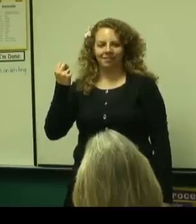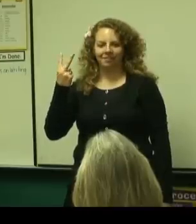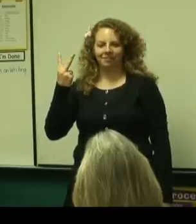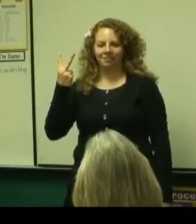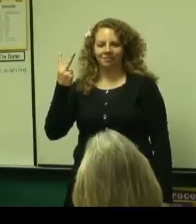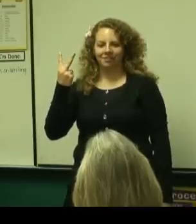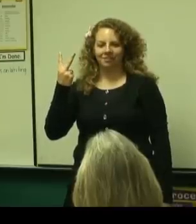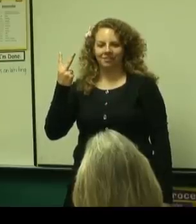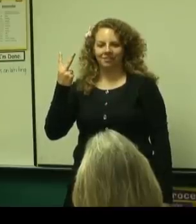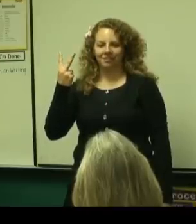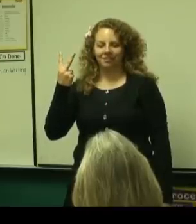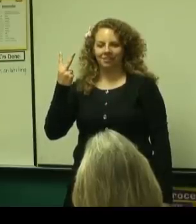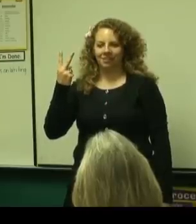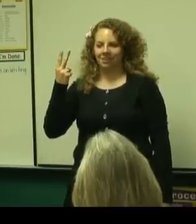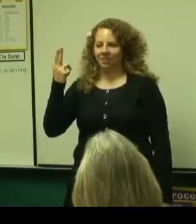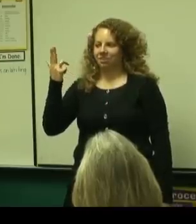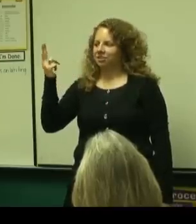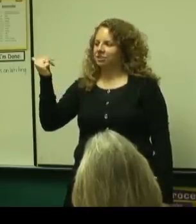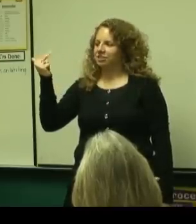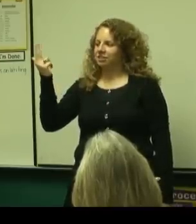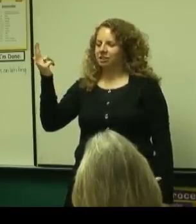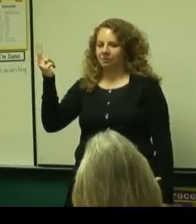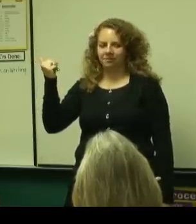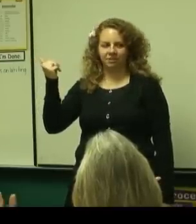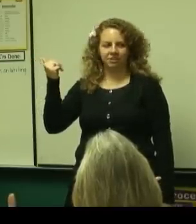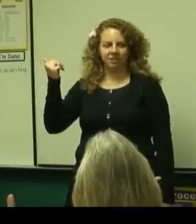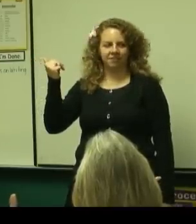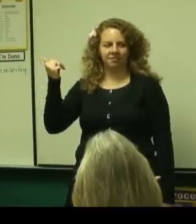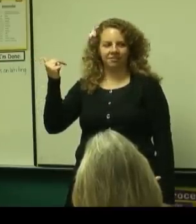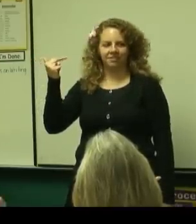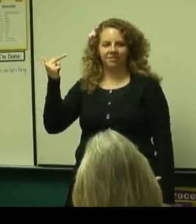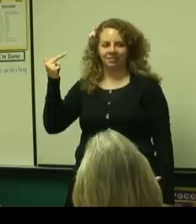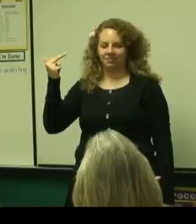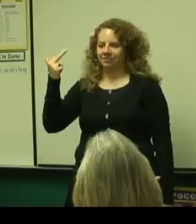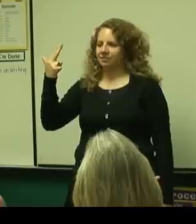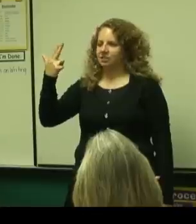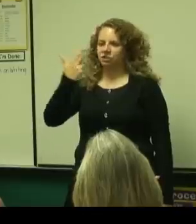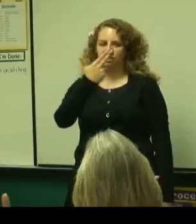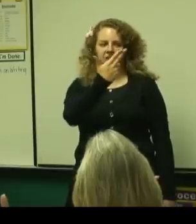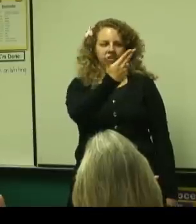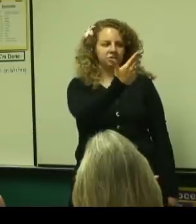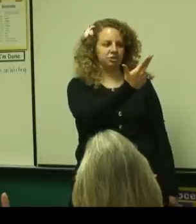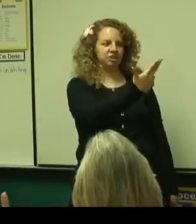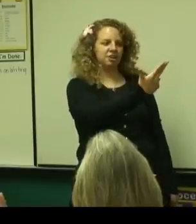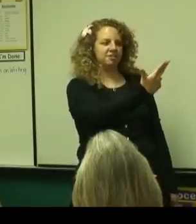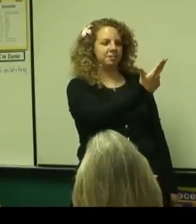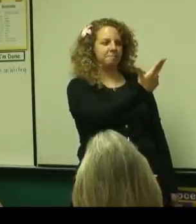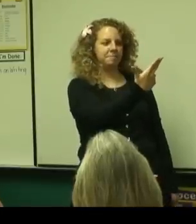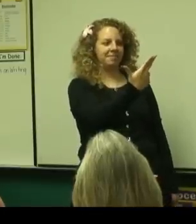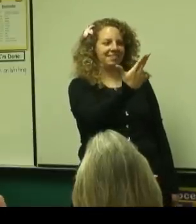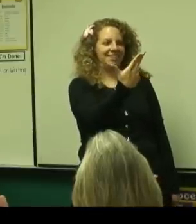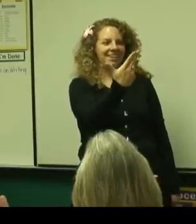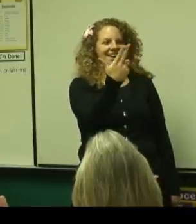12, and 13, like you're waving to yourself. And stretch out your thumb. Yeah,